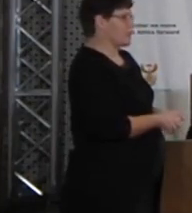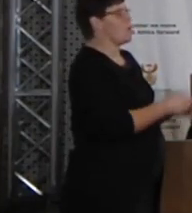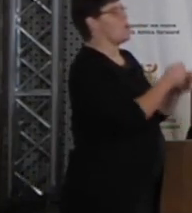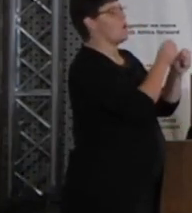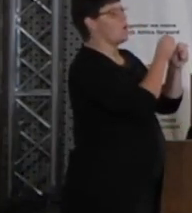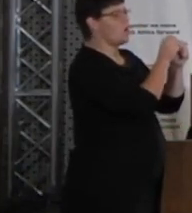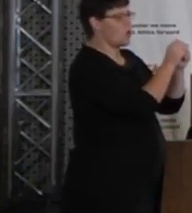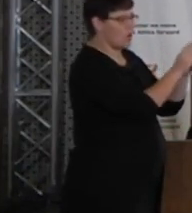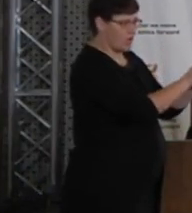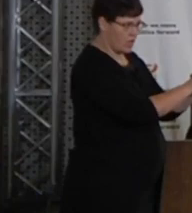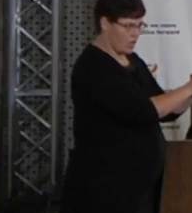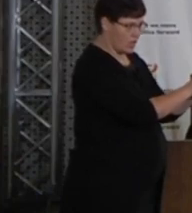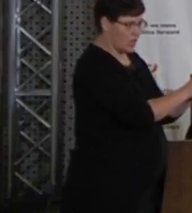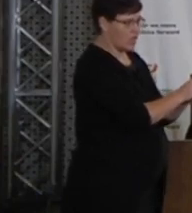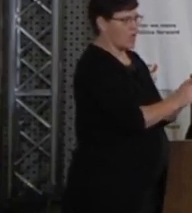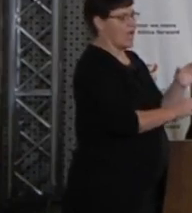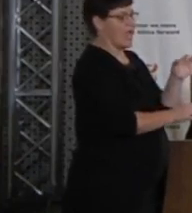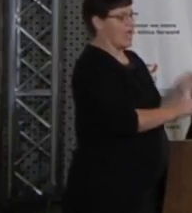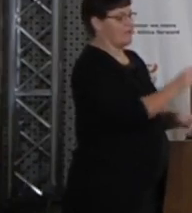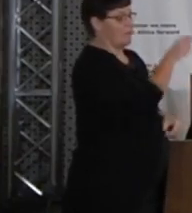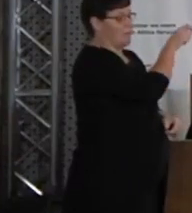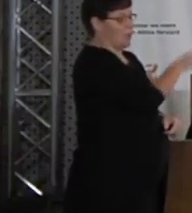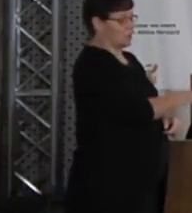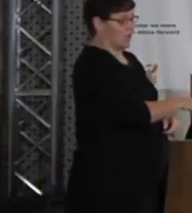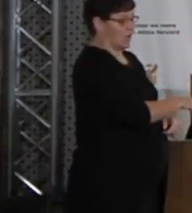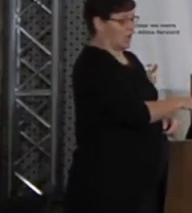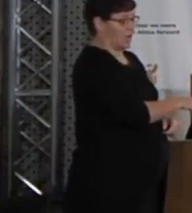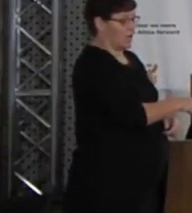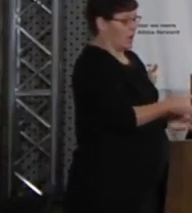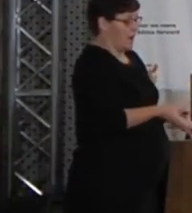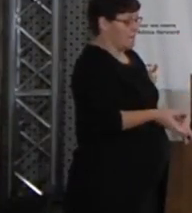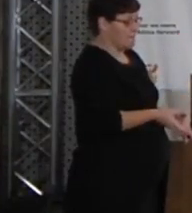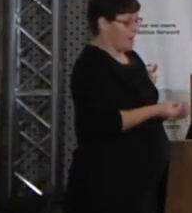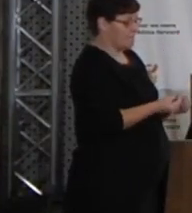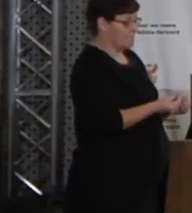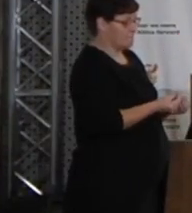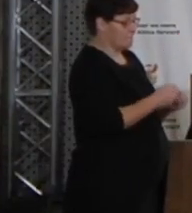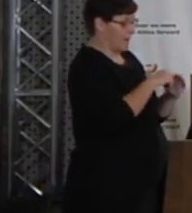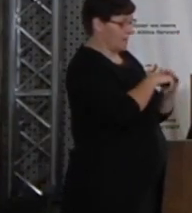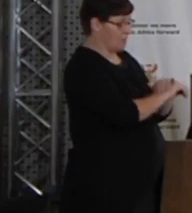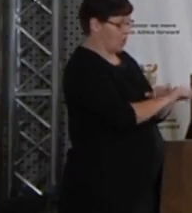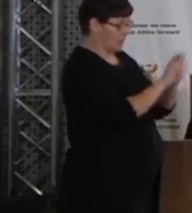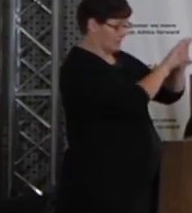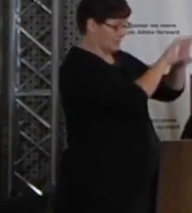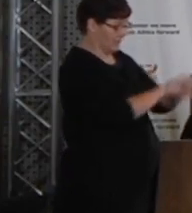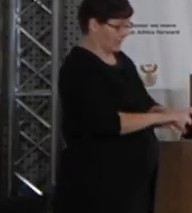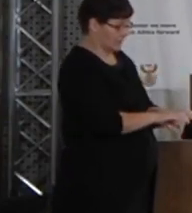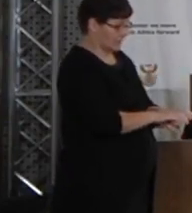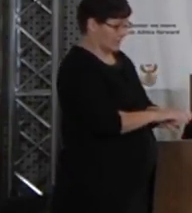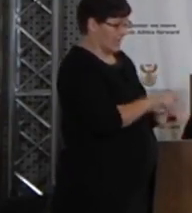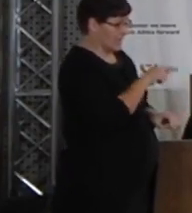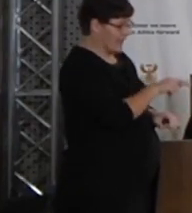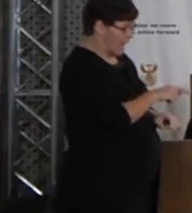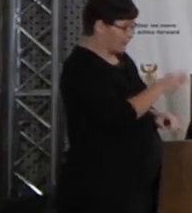Okay, so if a person doesn't have the birth certificate, how will then that